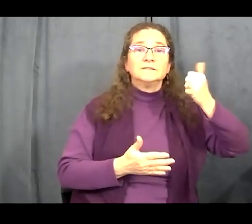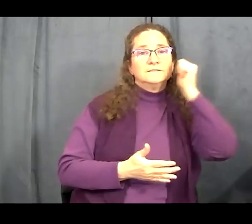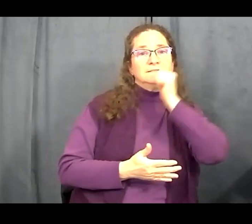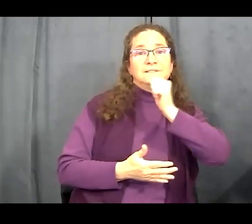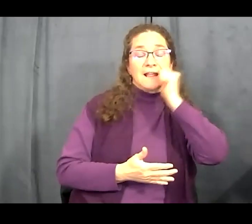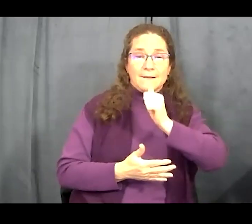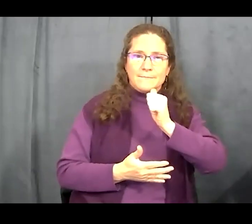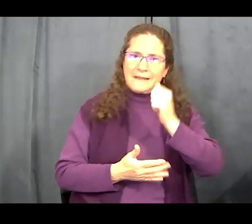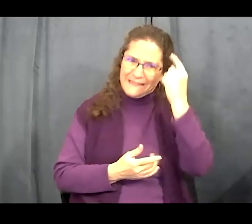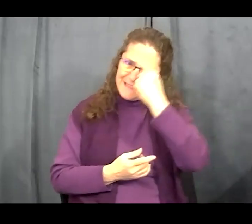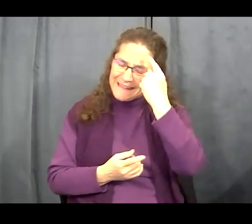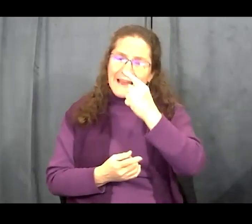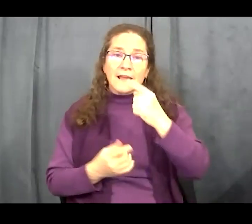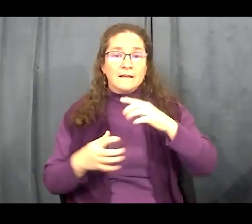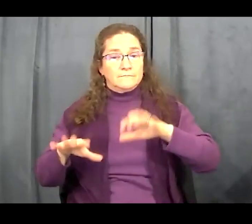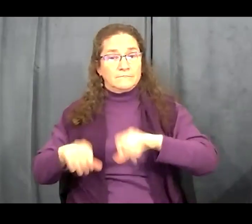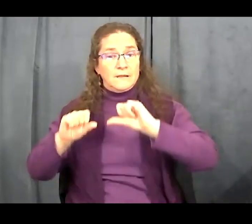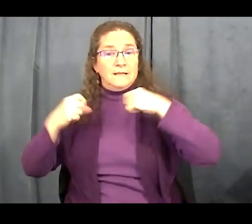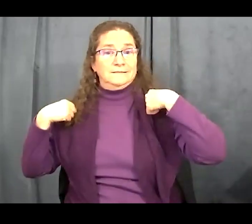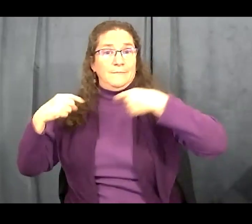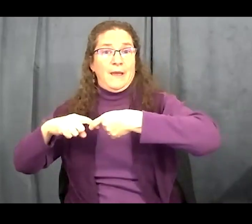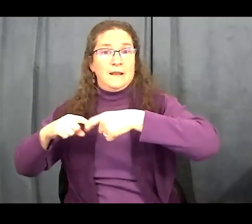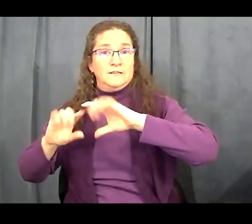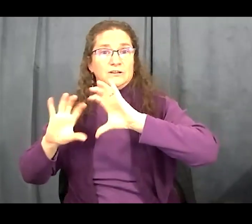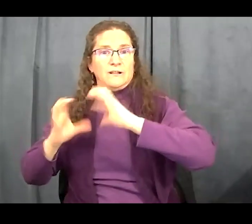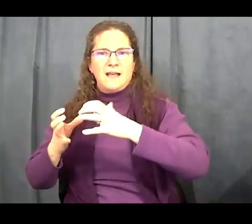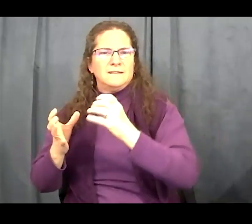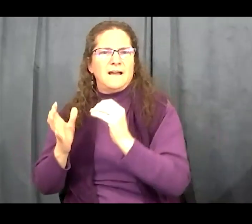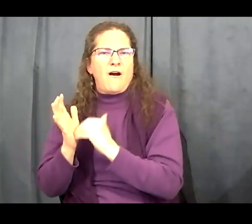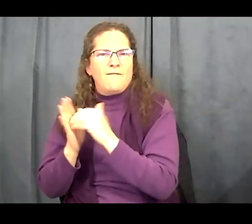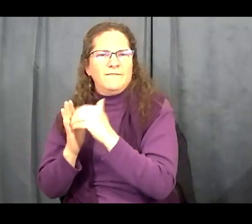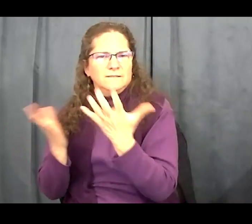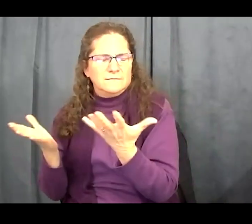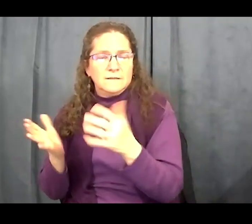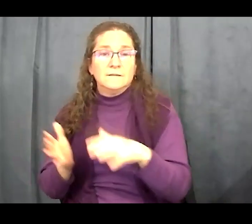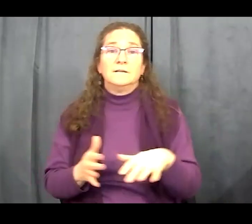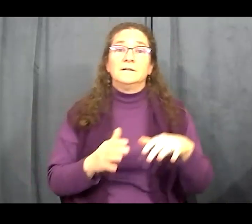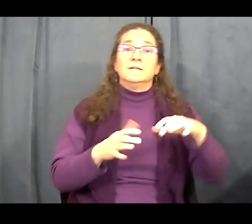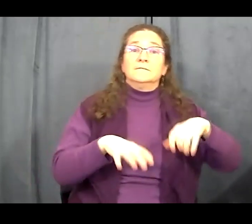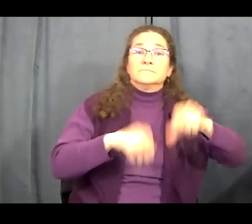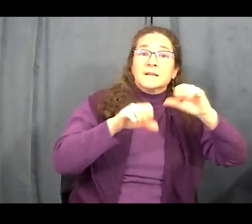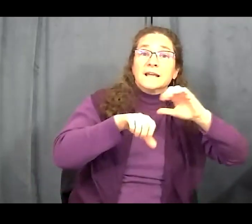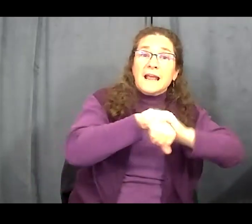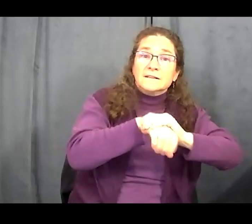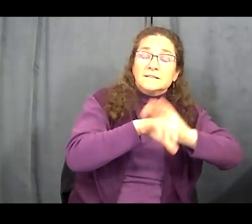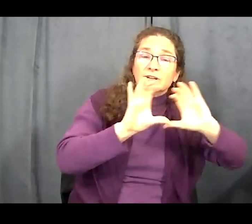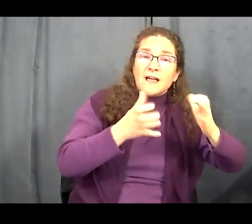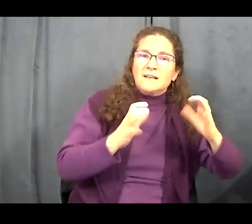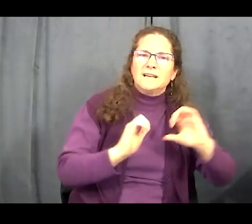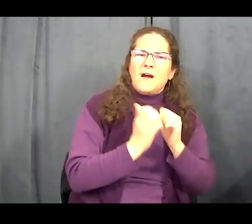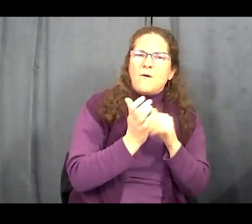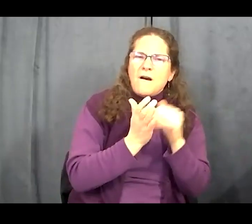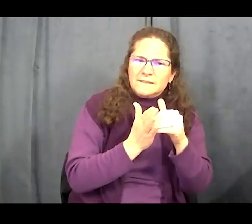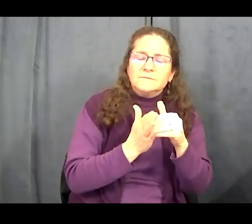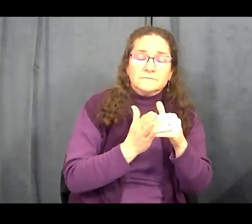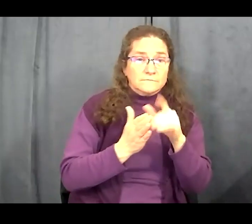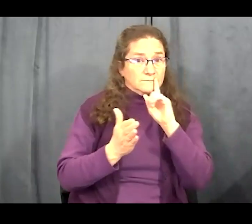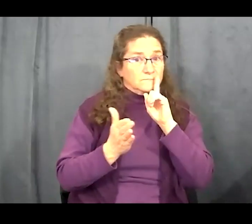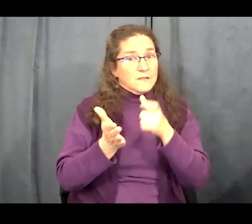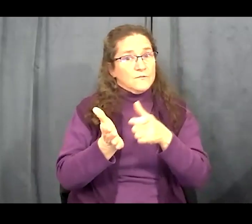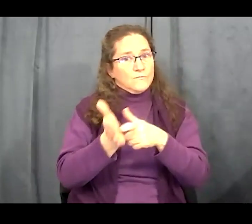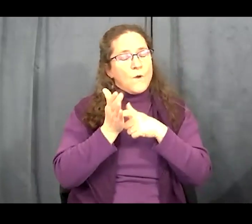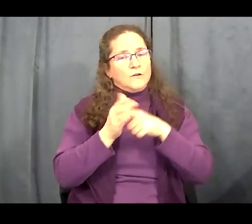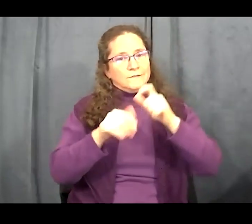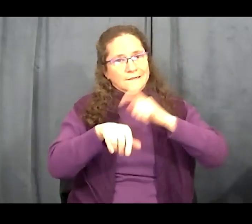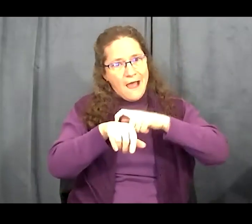class or how often you took Spanish in high school, it really does take a lot of specialized direct instruction to build a language receptively and expressively. And ultimately, you need